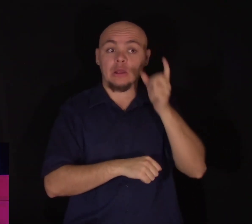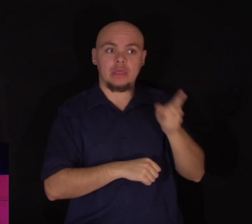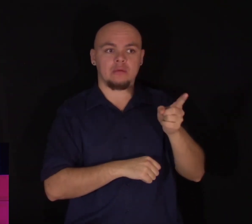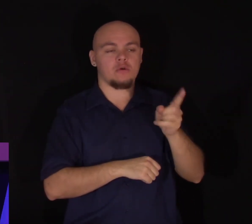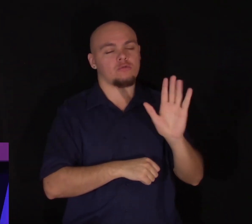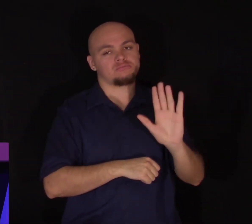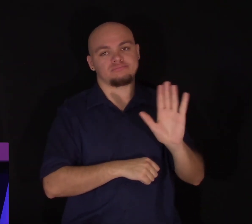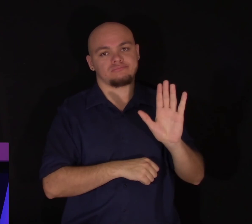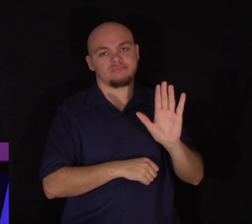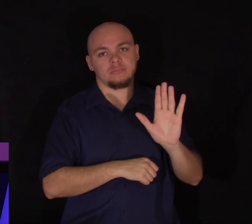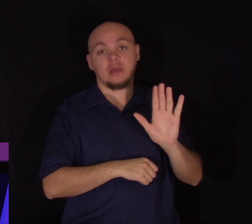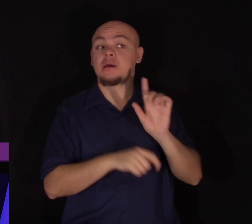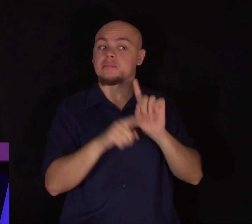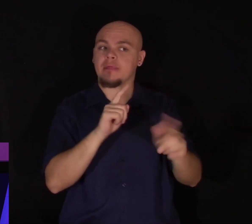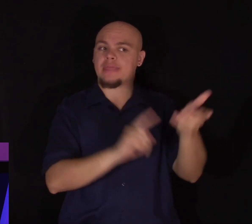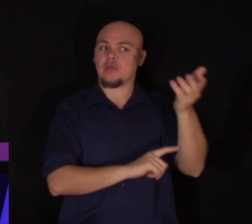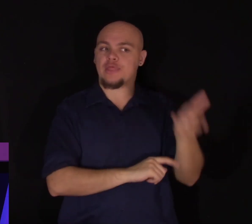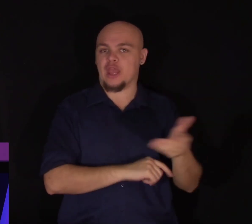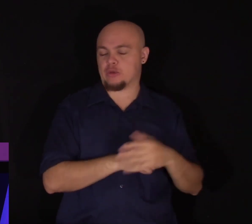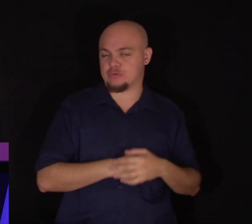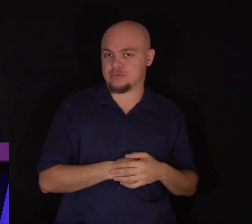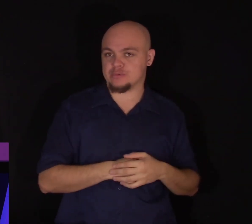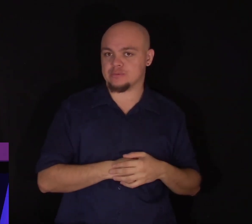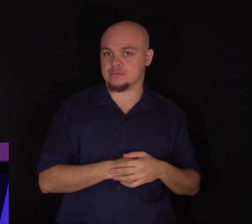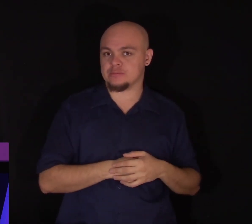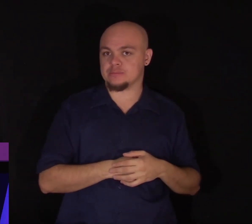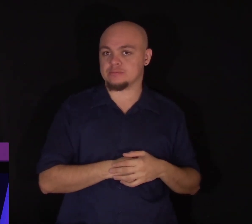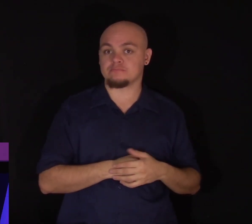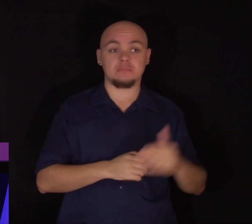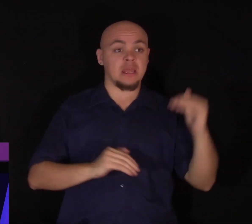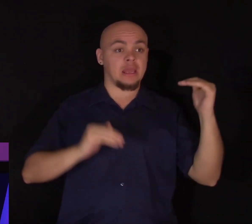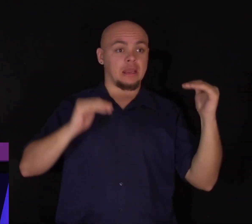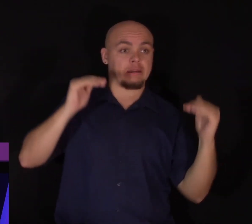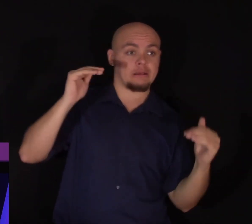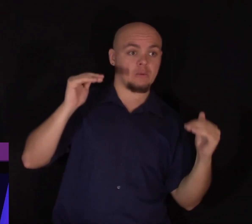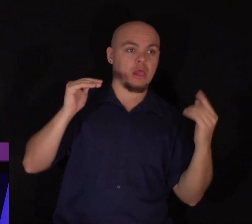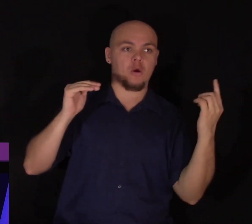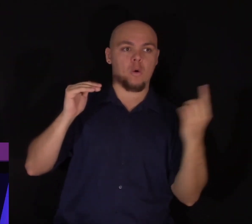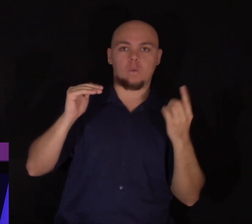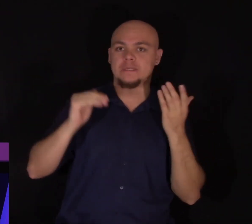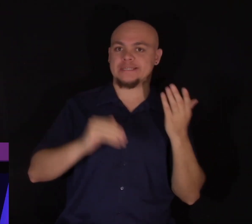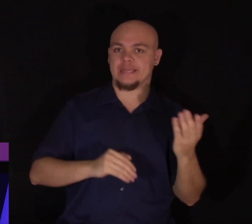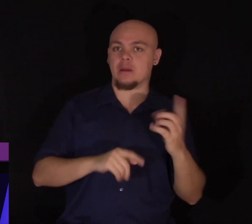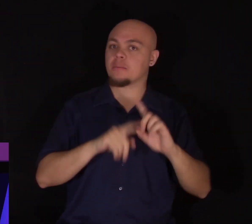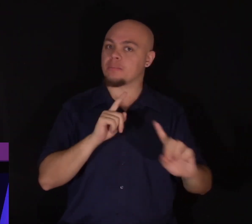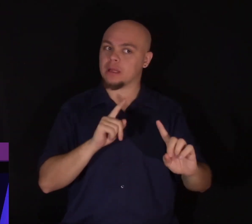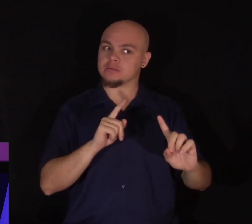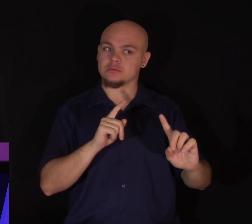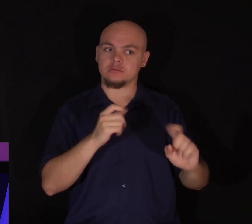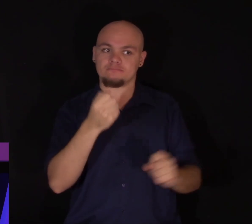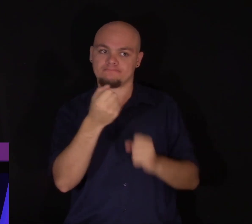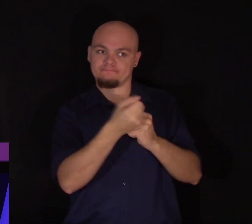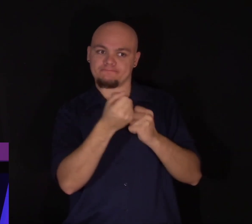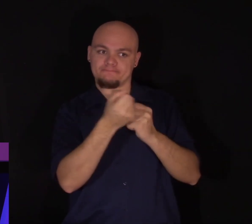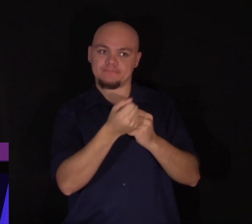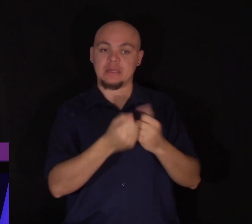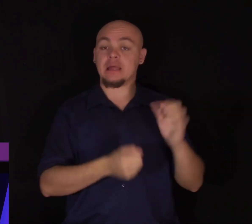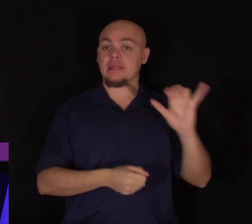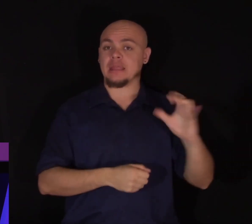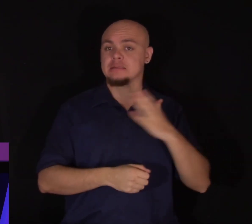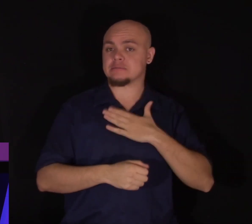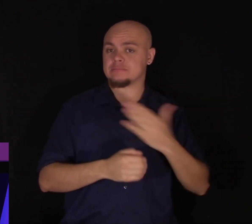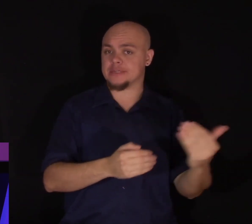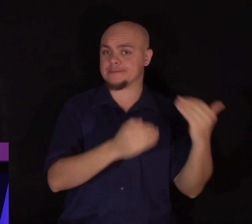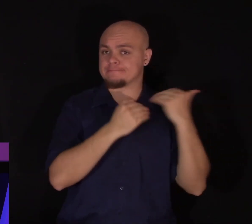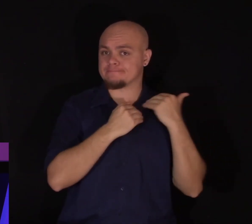there. And yes, there may always be a level of inequality, but we can shorten those peaks and troughs if we want to. That's on me. That's